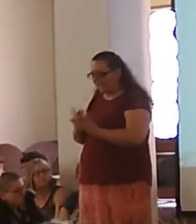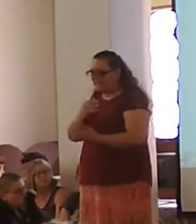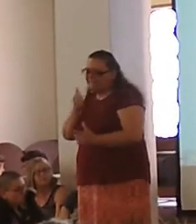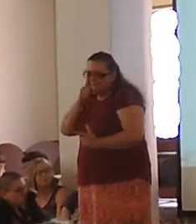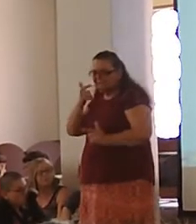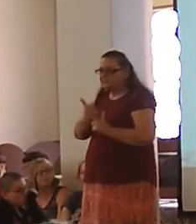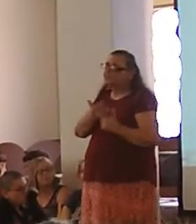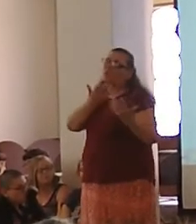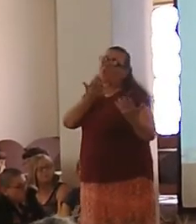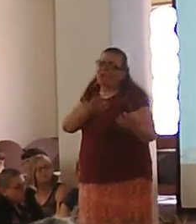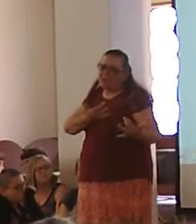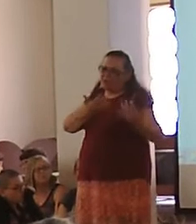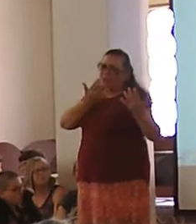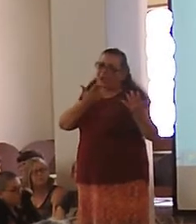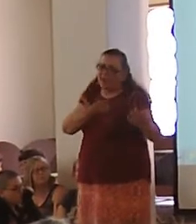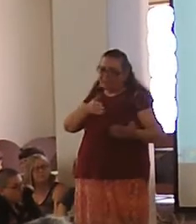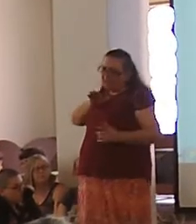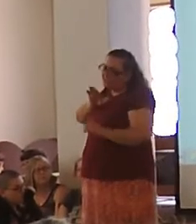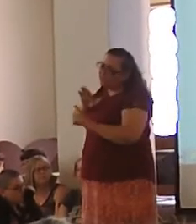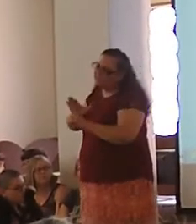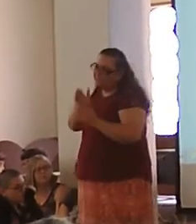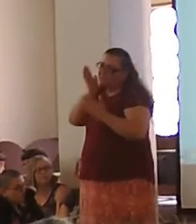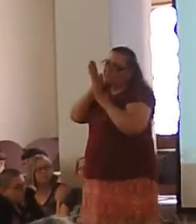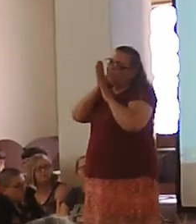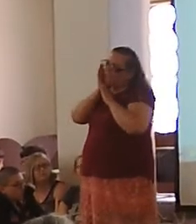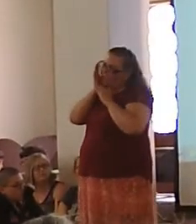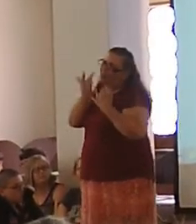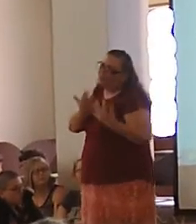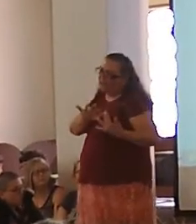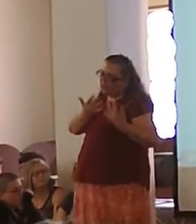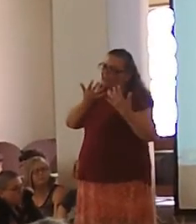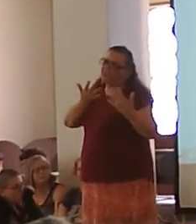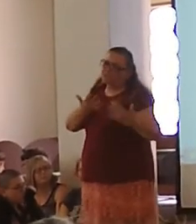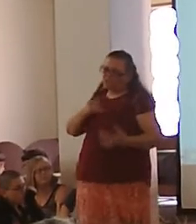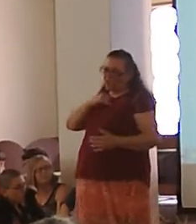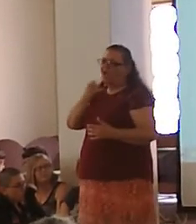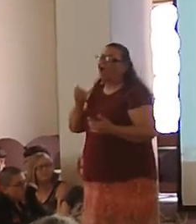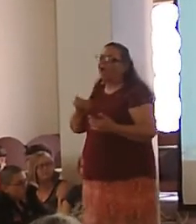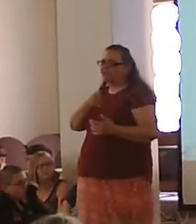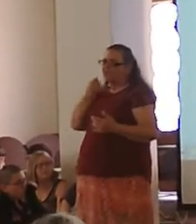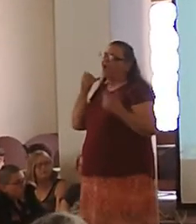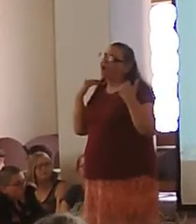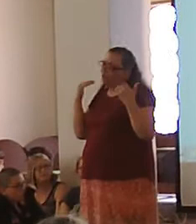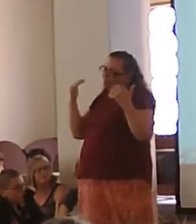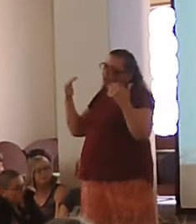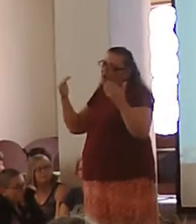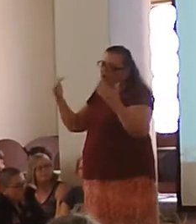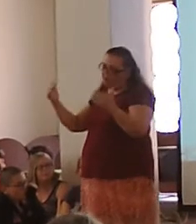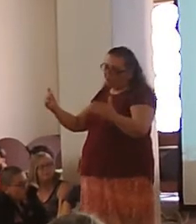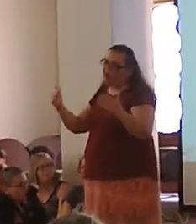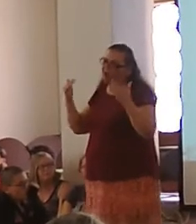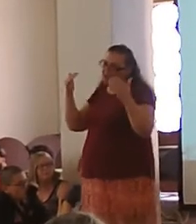waits for him at his bed on window. Johnny, go on, don't stay on them